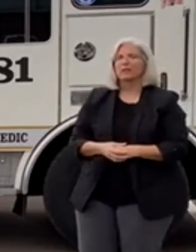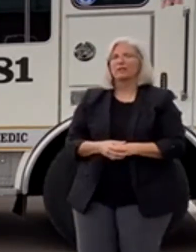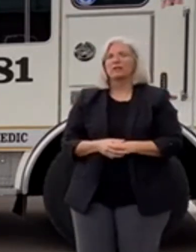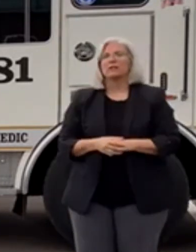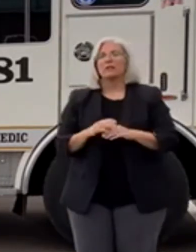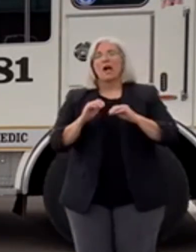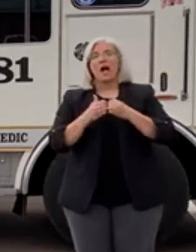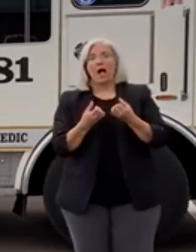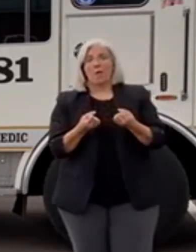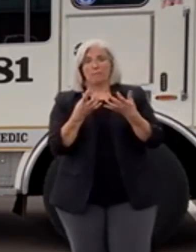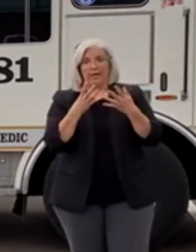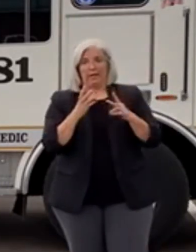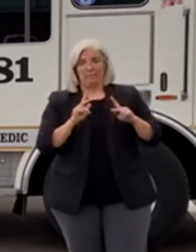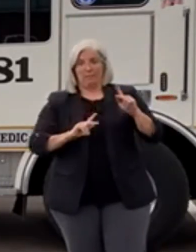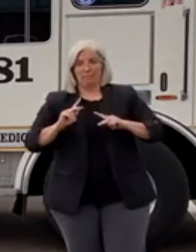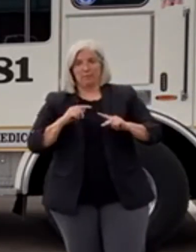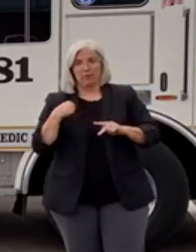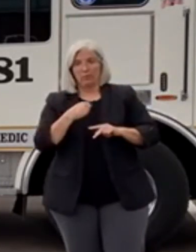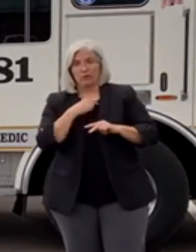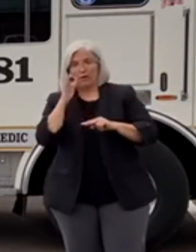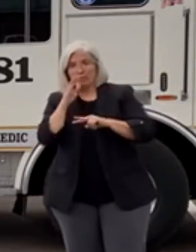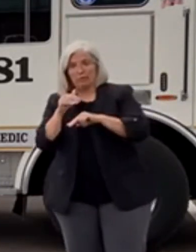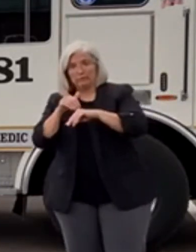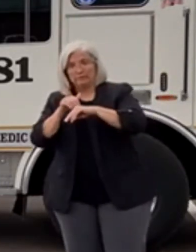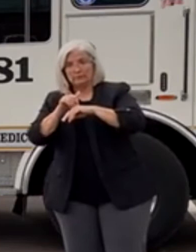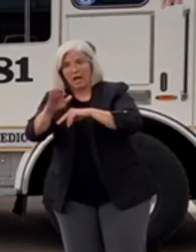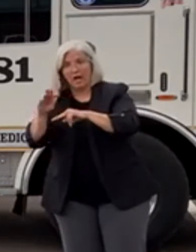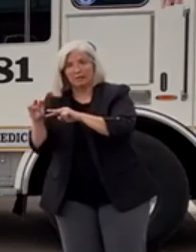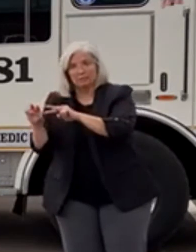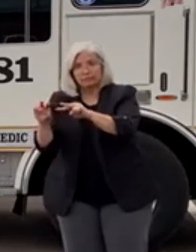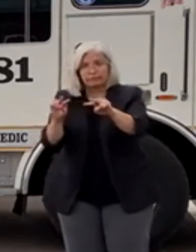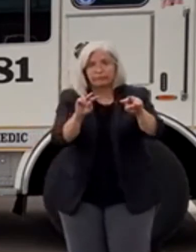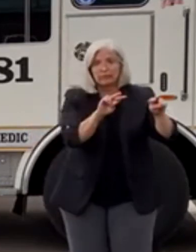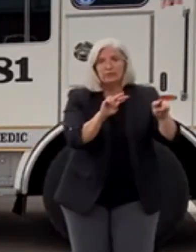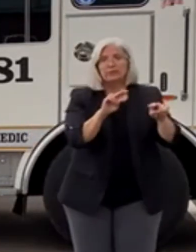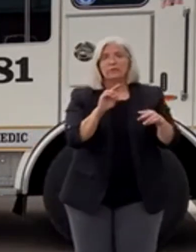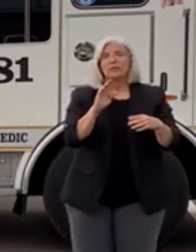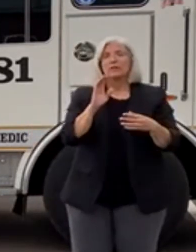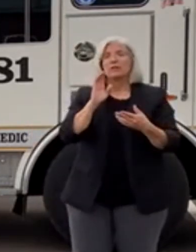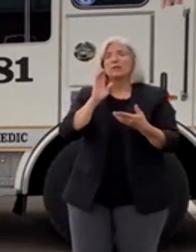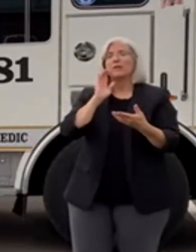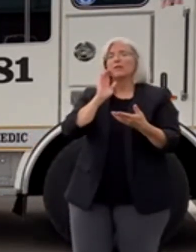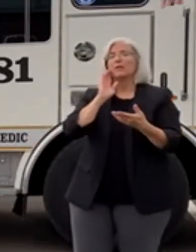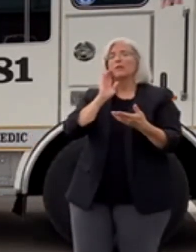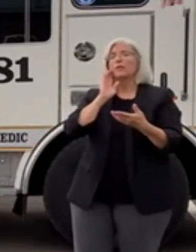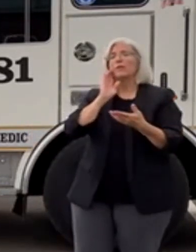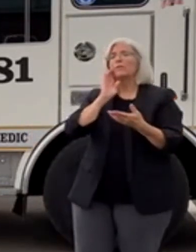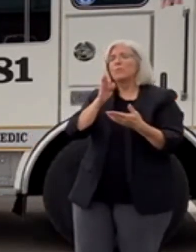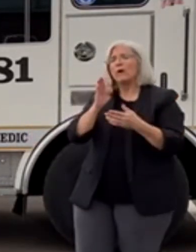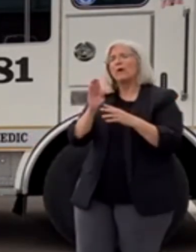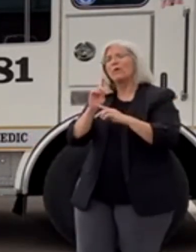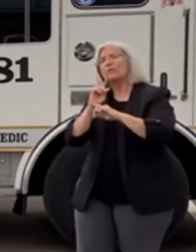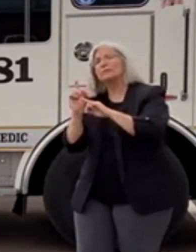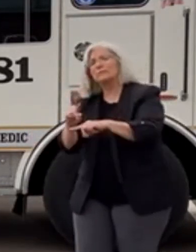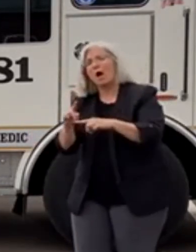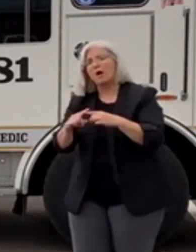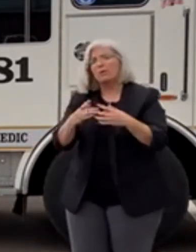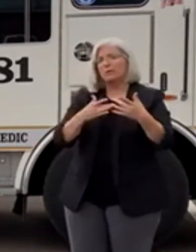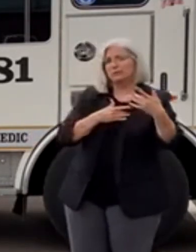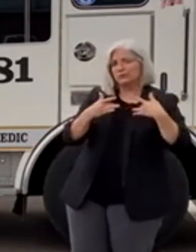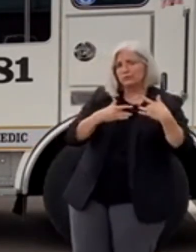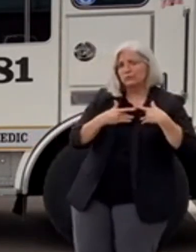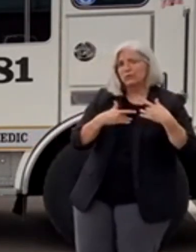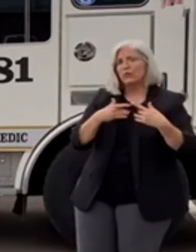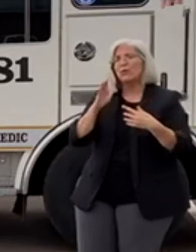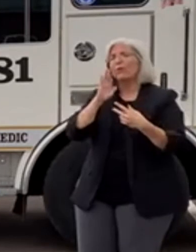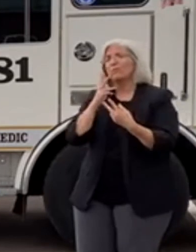officers? Basically, where are they going? And is it going to be in response to concerns? And the answer is that we will be visiting many